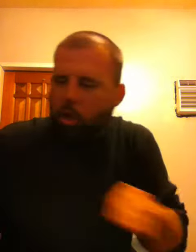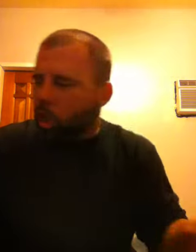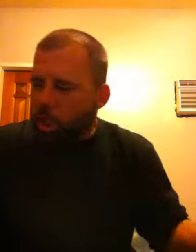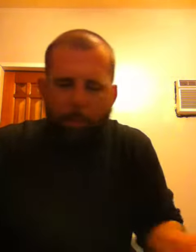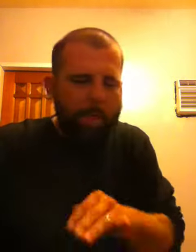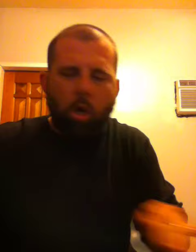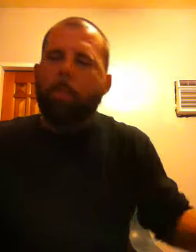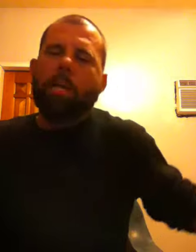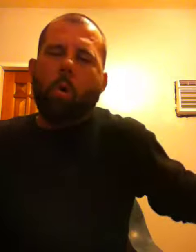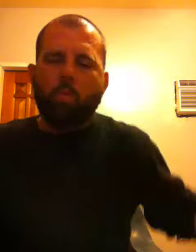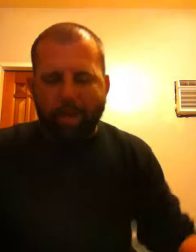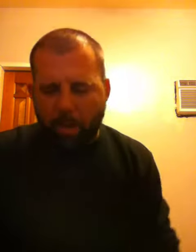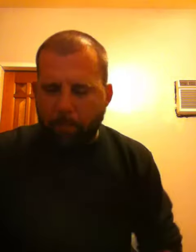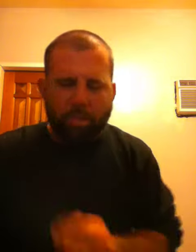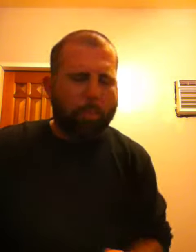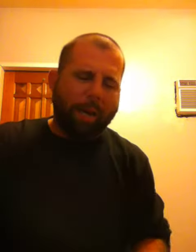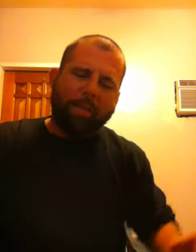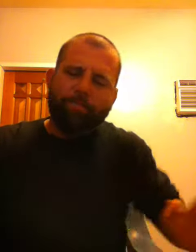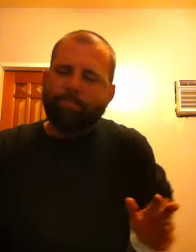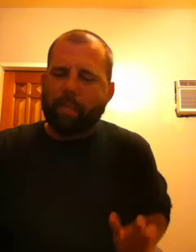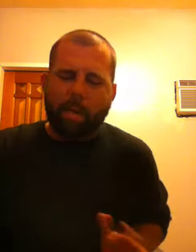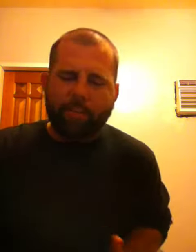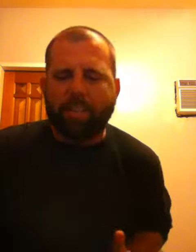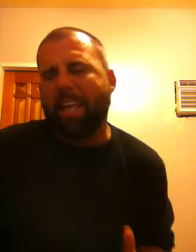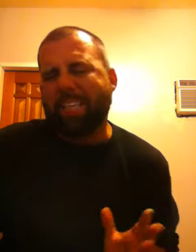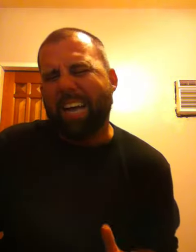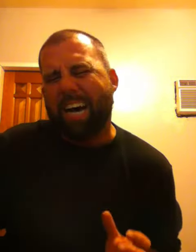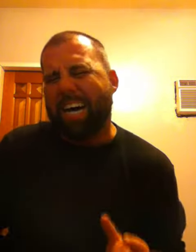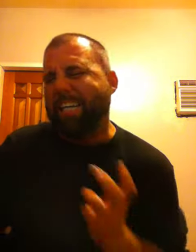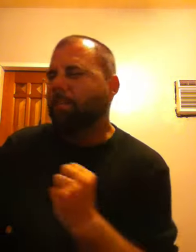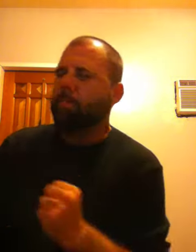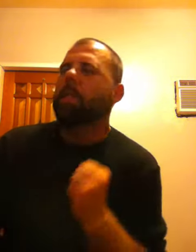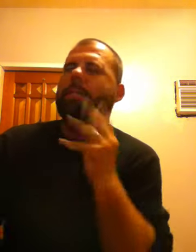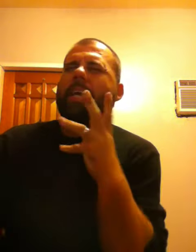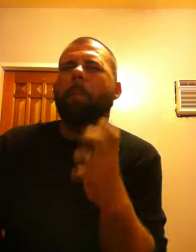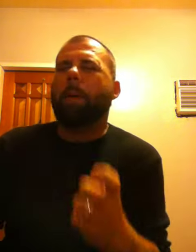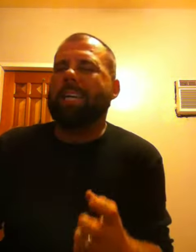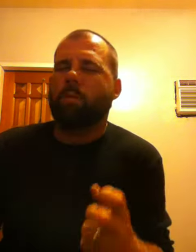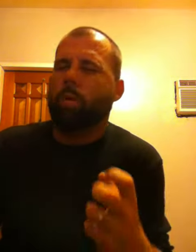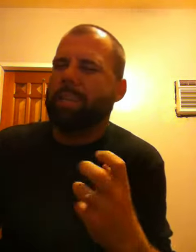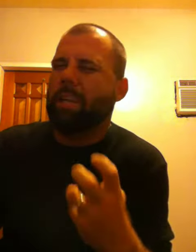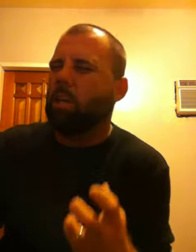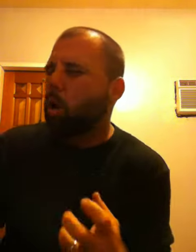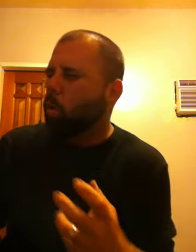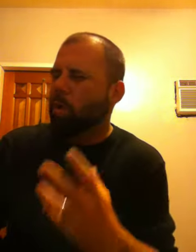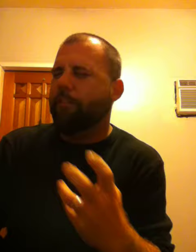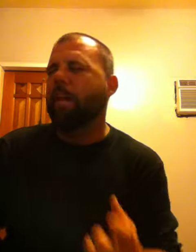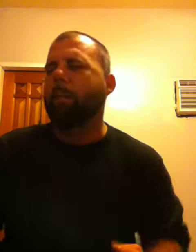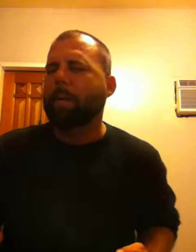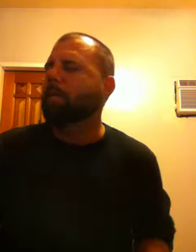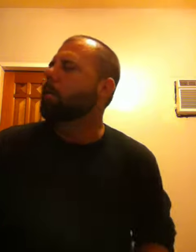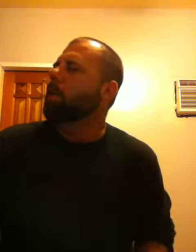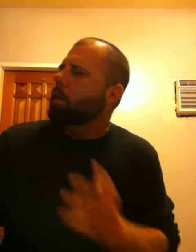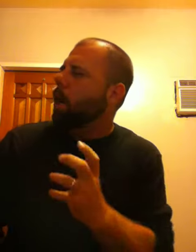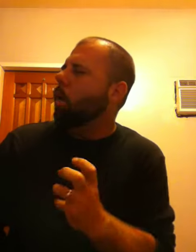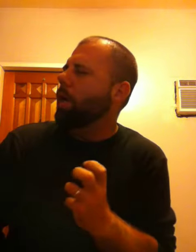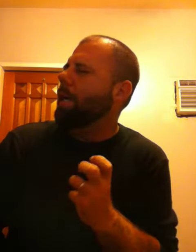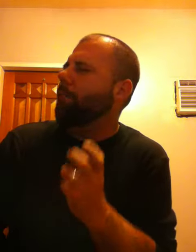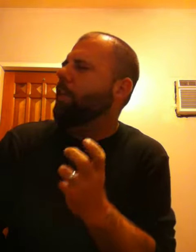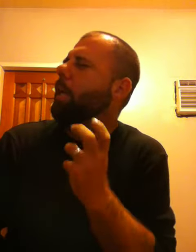cook in them, I don't, but no nothing but Sprite And everything is all right Take a passion with the lagoon, you feelin' me? Gone like I'm feeling